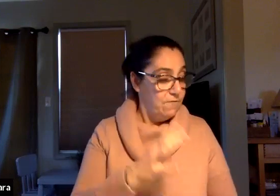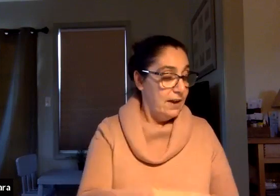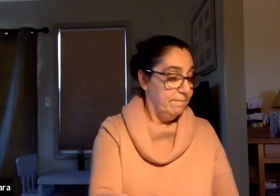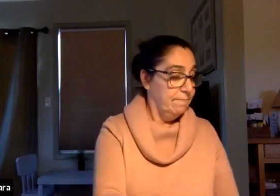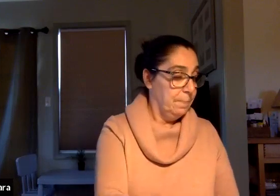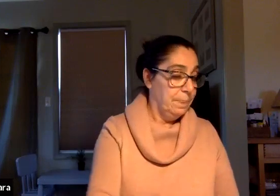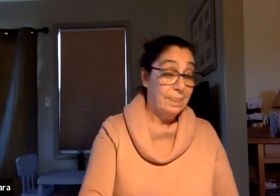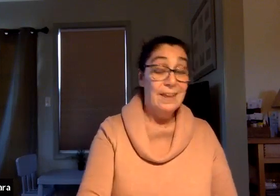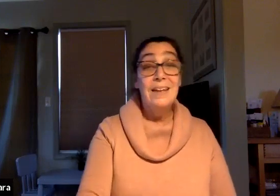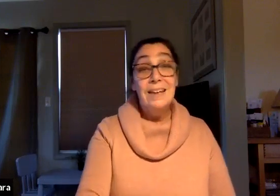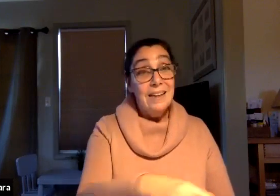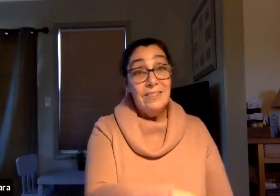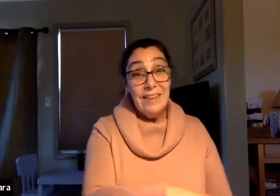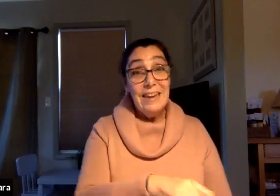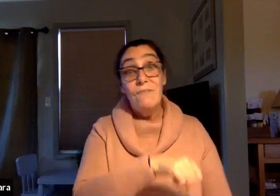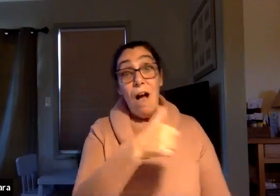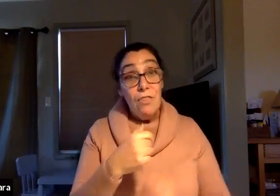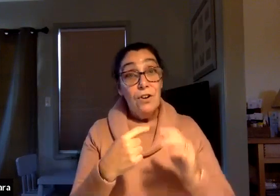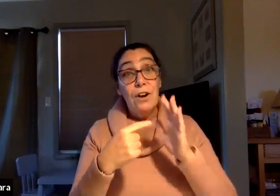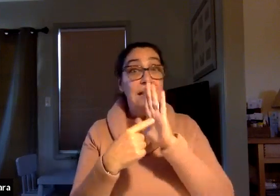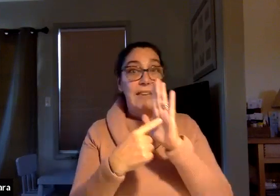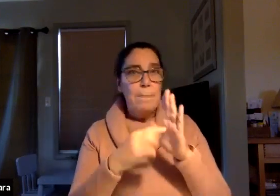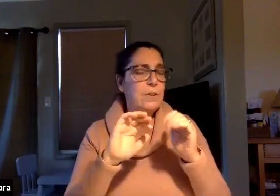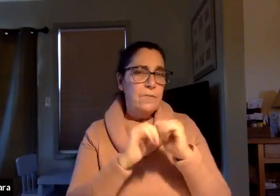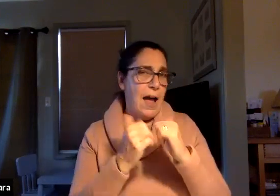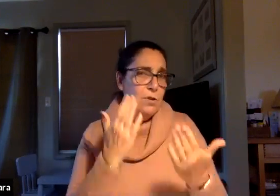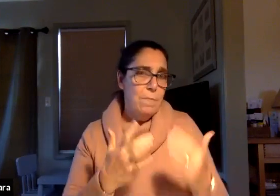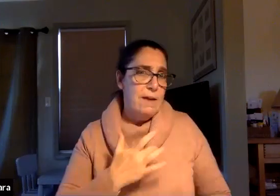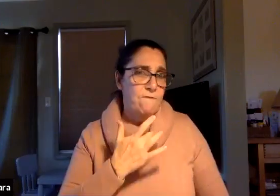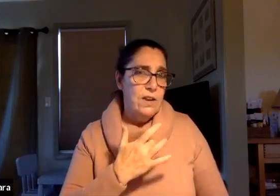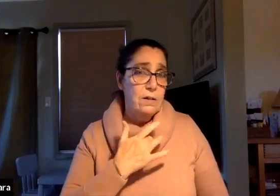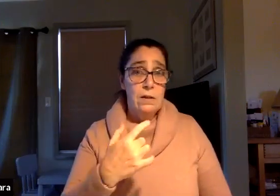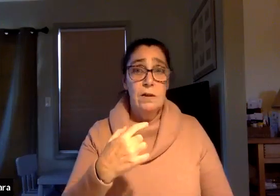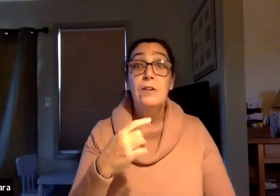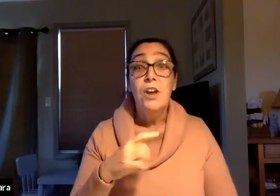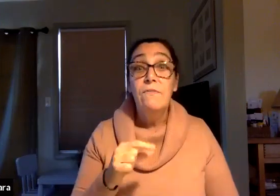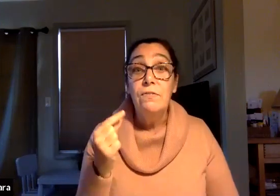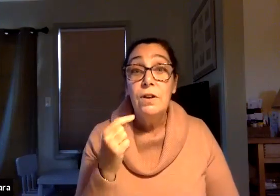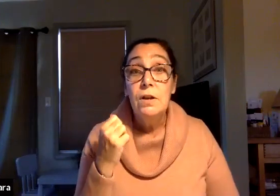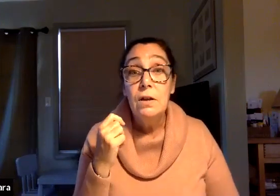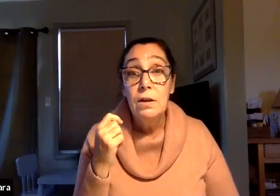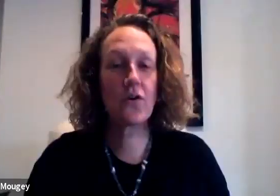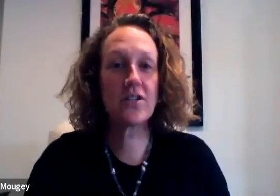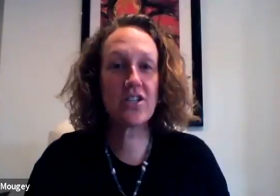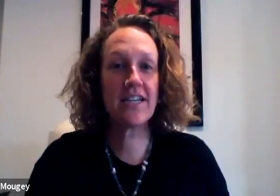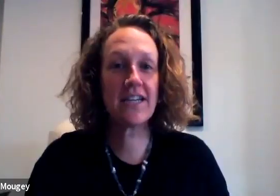fine. They give other examples of how you might feel. Genevieve. So when Janine